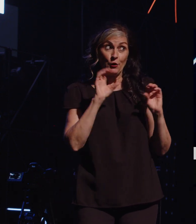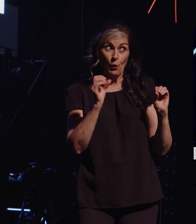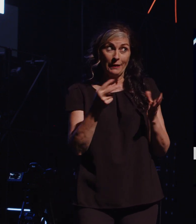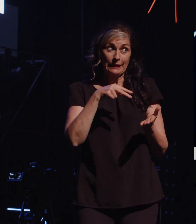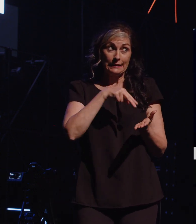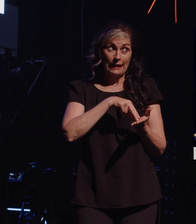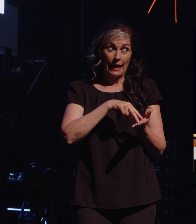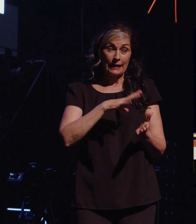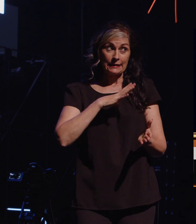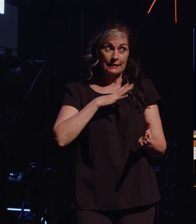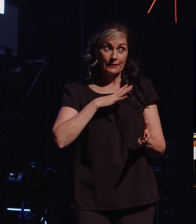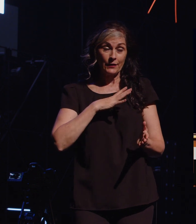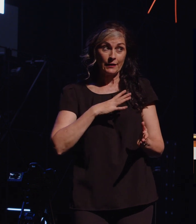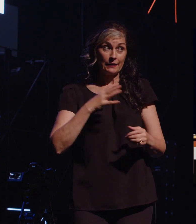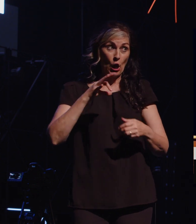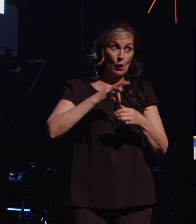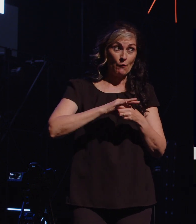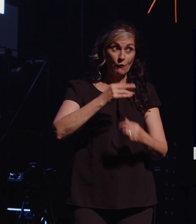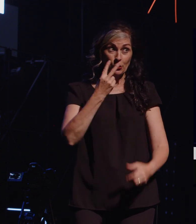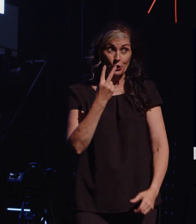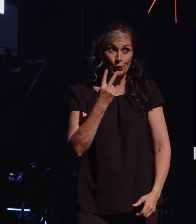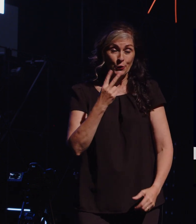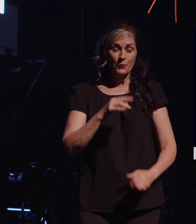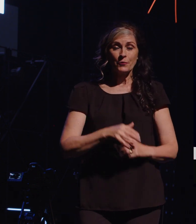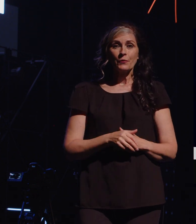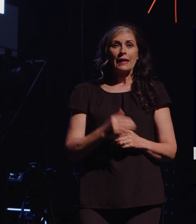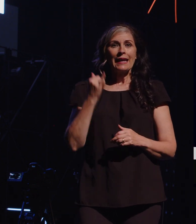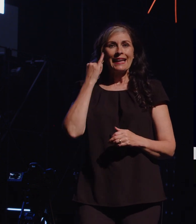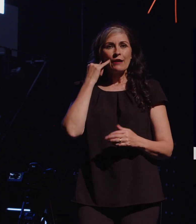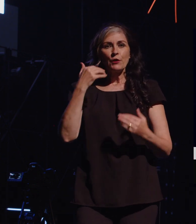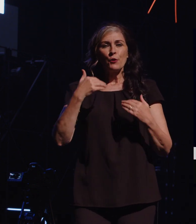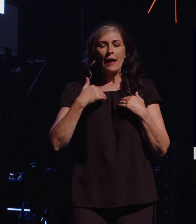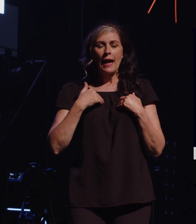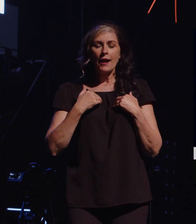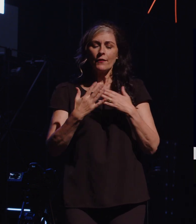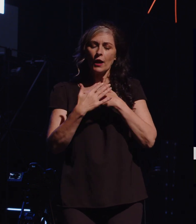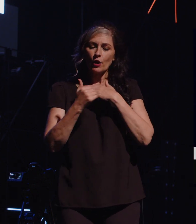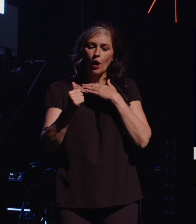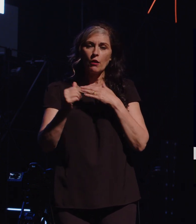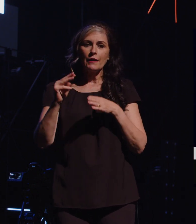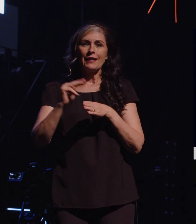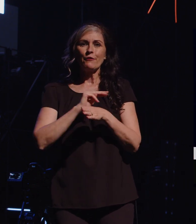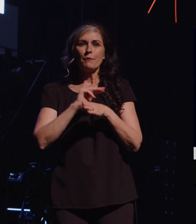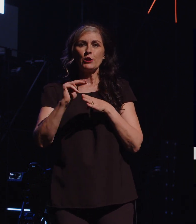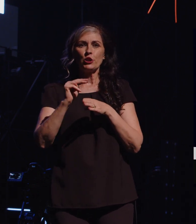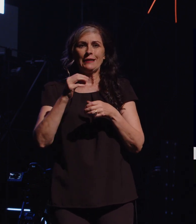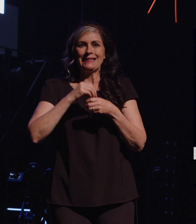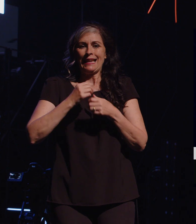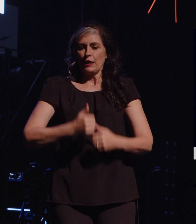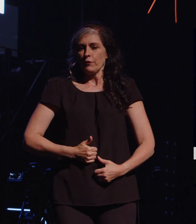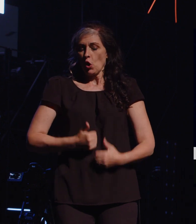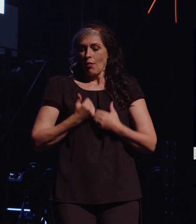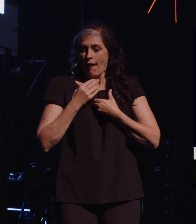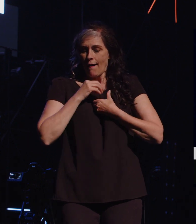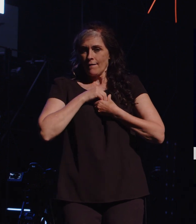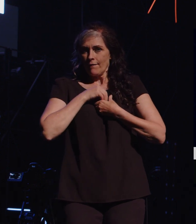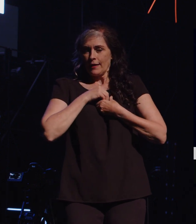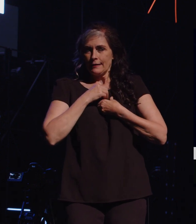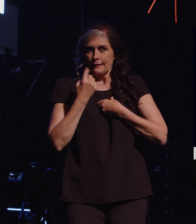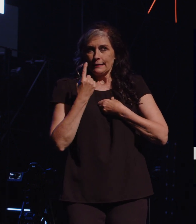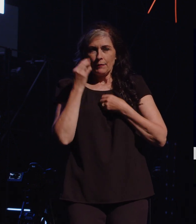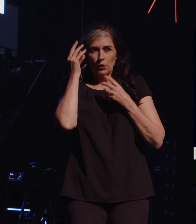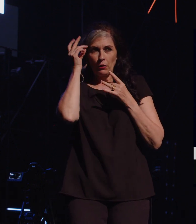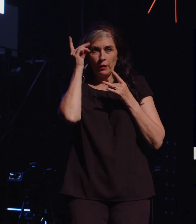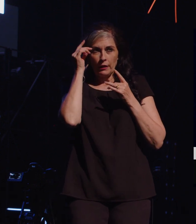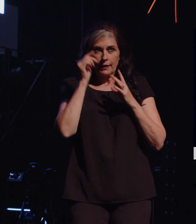Again, 0-2. if you have felt a calling of missions in your life, and that's something that you think